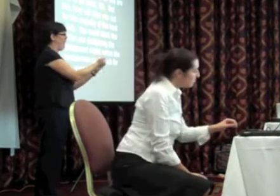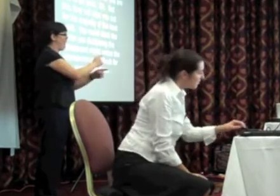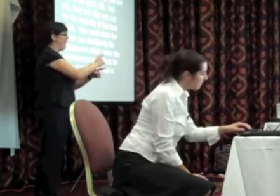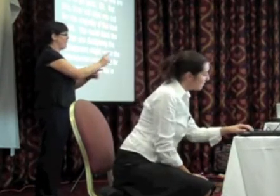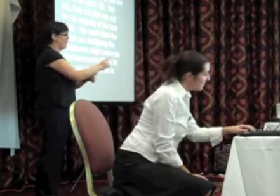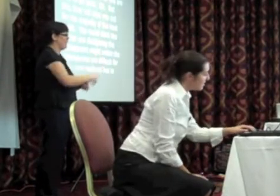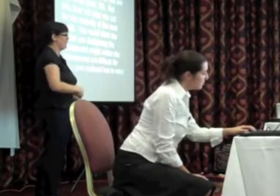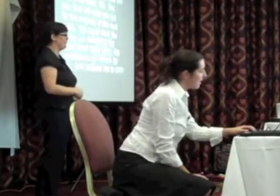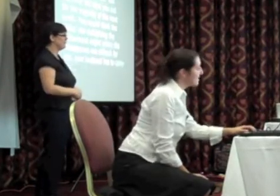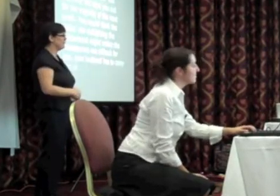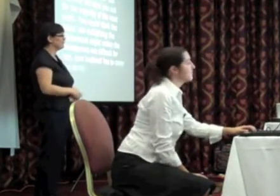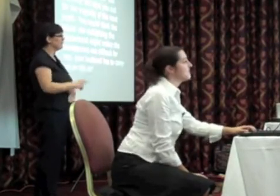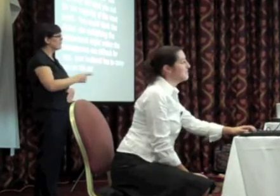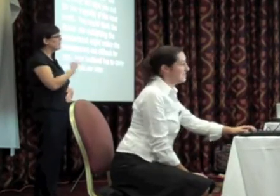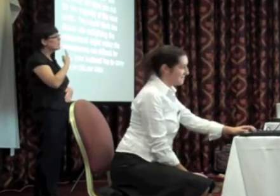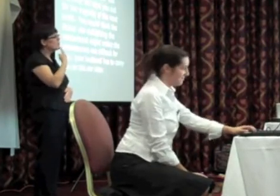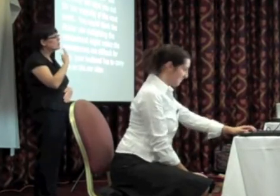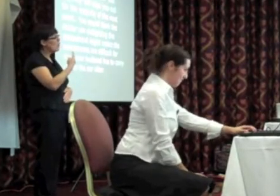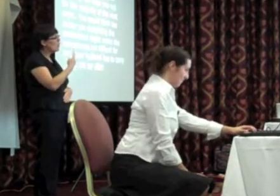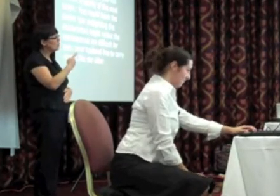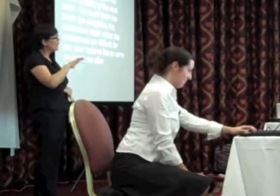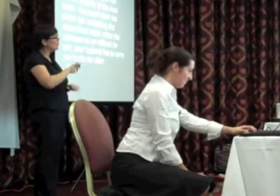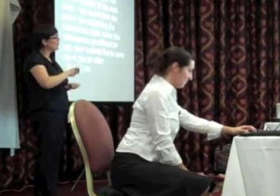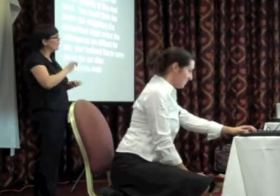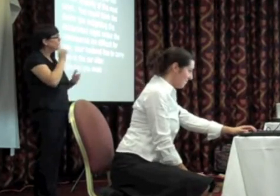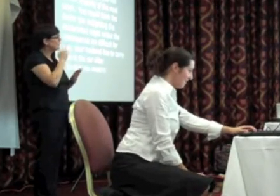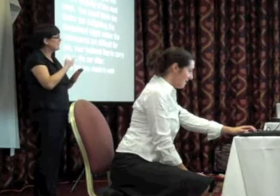Be told that you need to wait for a decision.